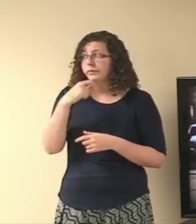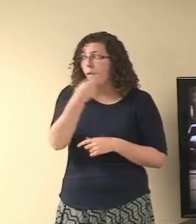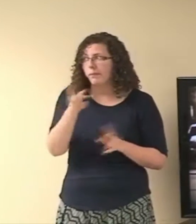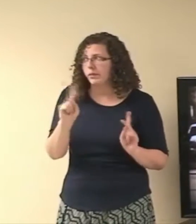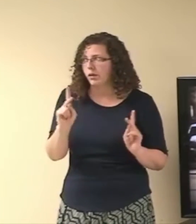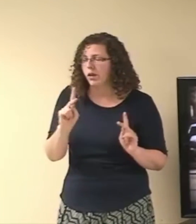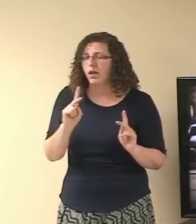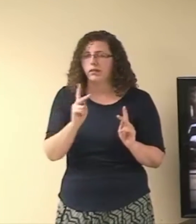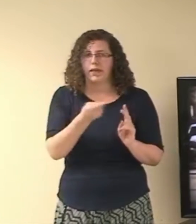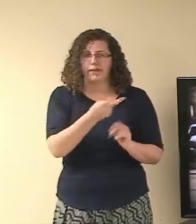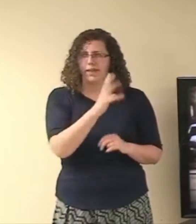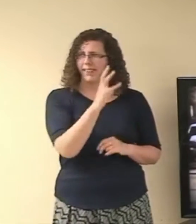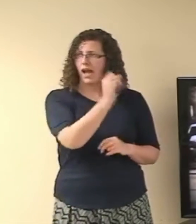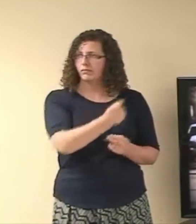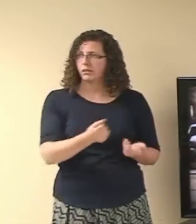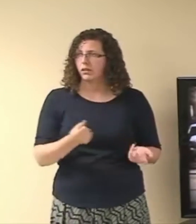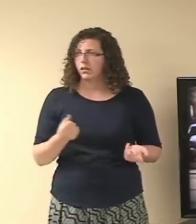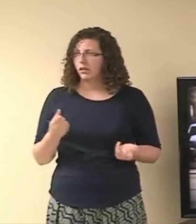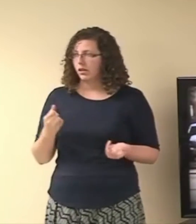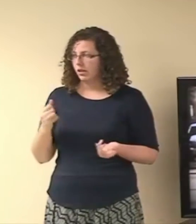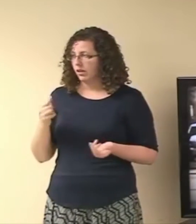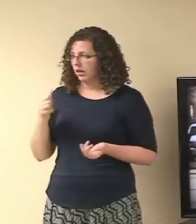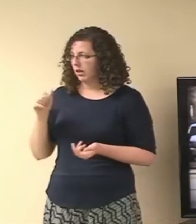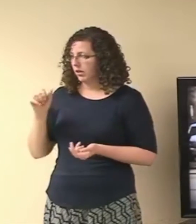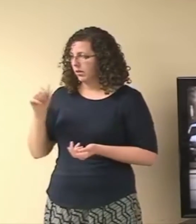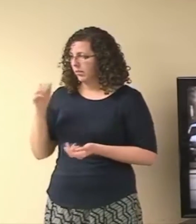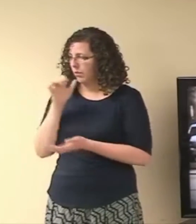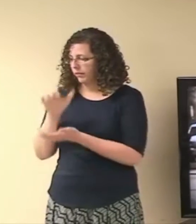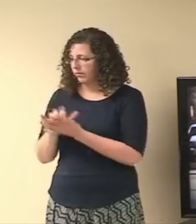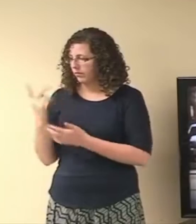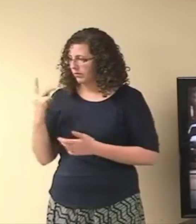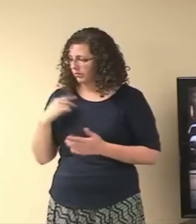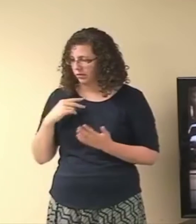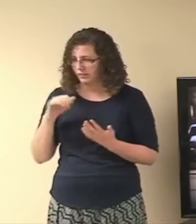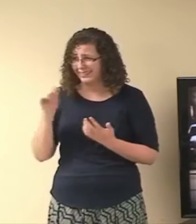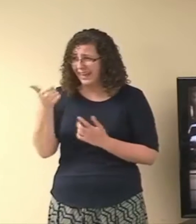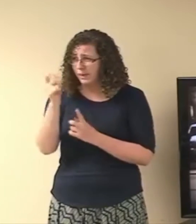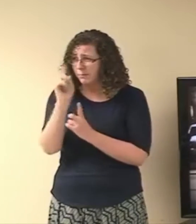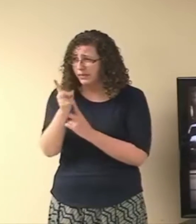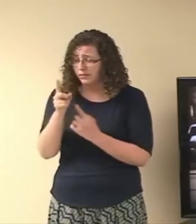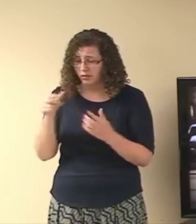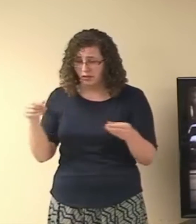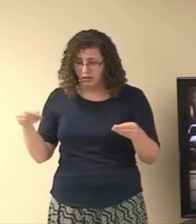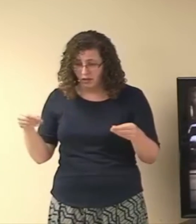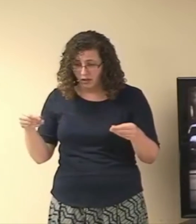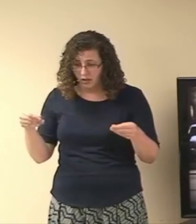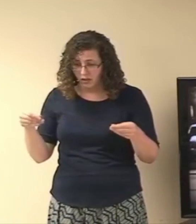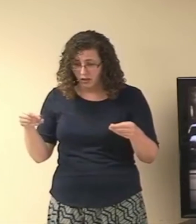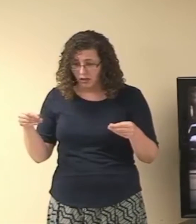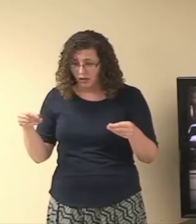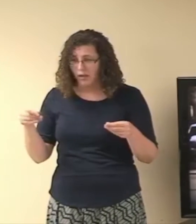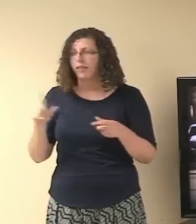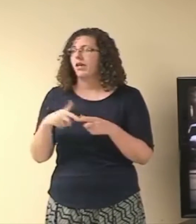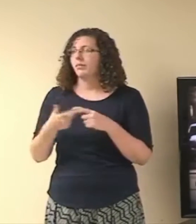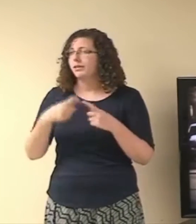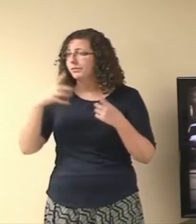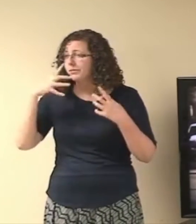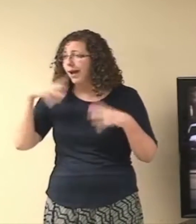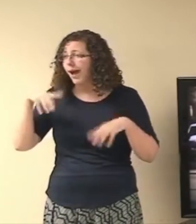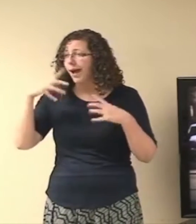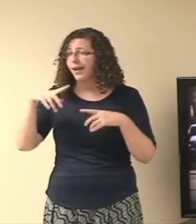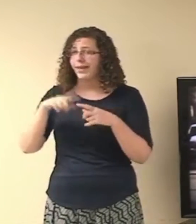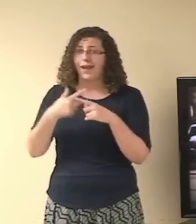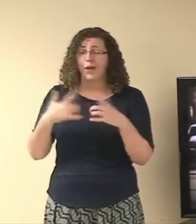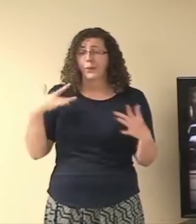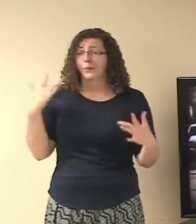off. I mean, Amy and I stood there for 10 minutes in total shock. Then we cried and we